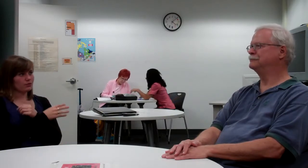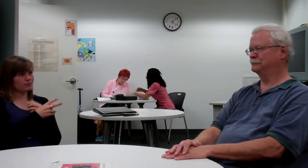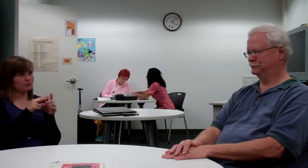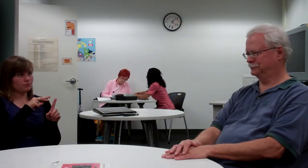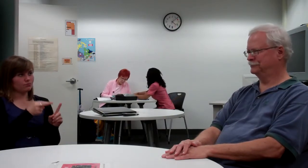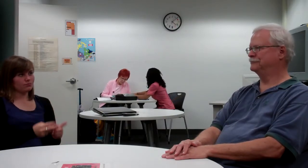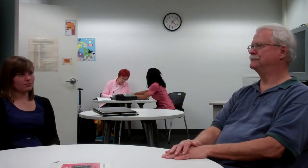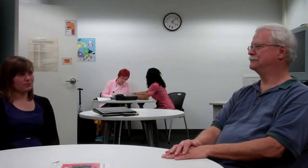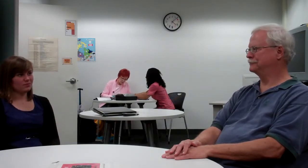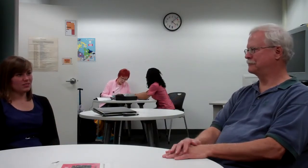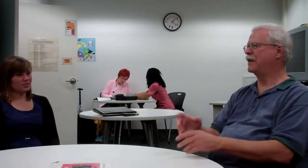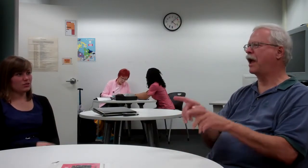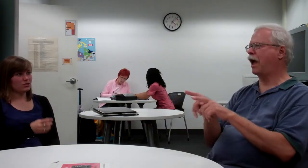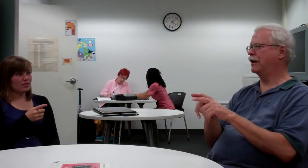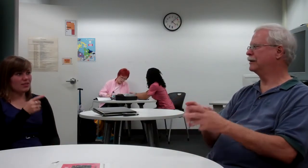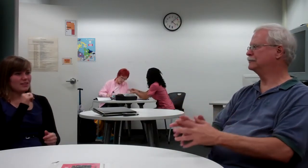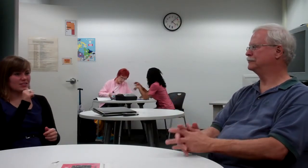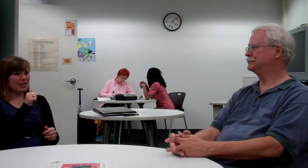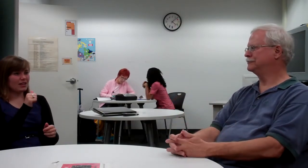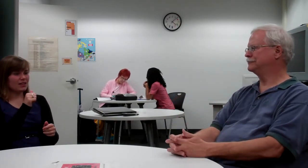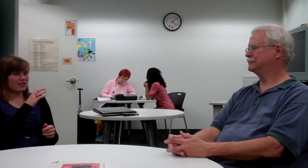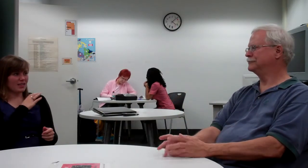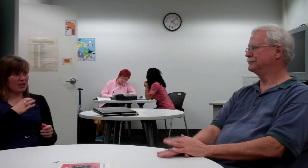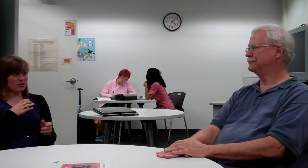Do they really represent the average American?